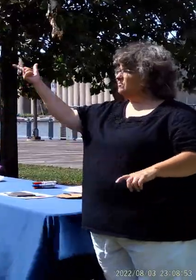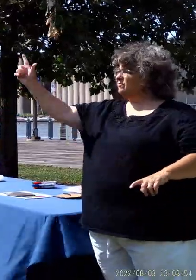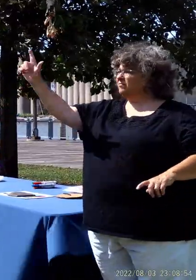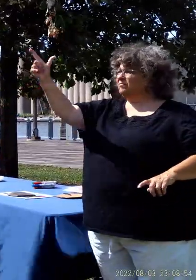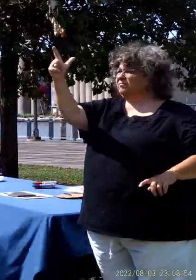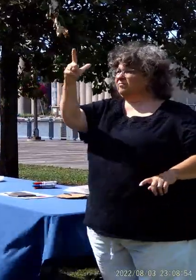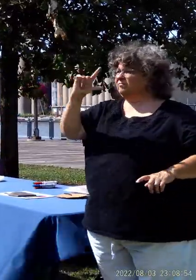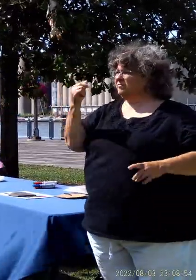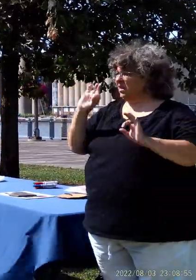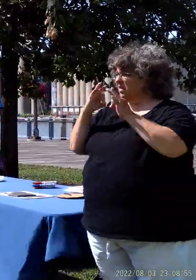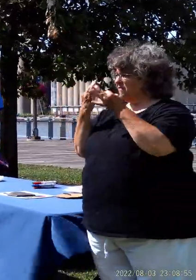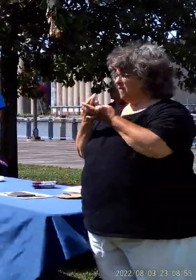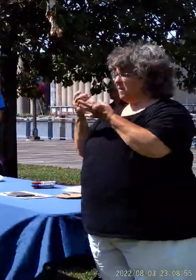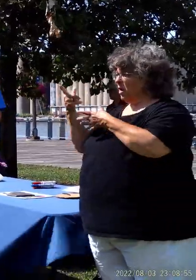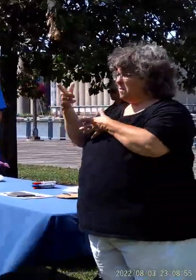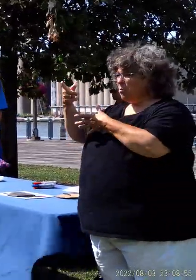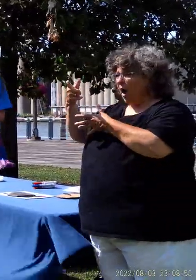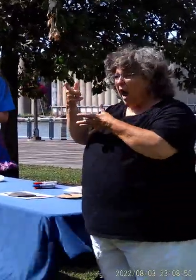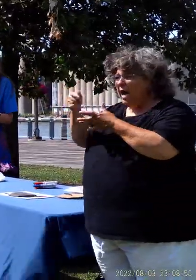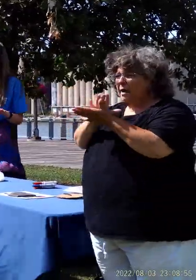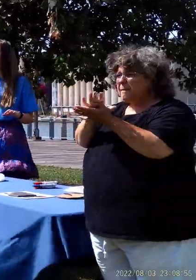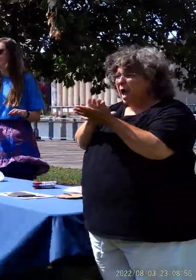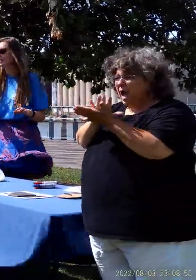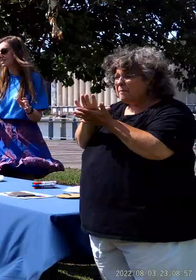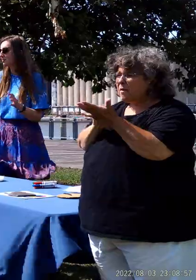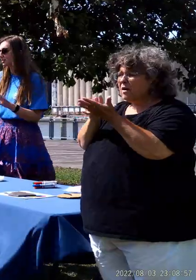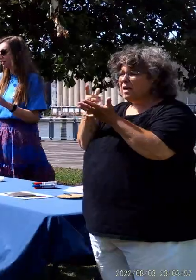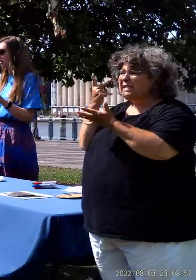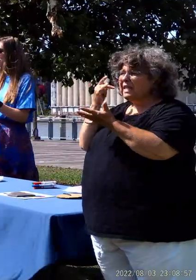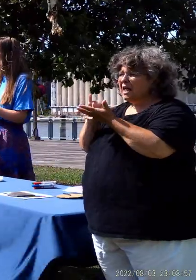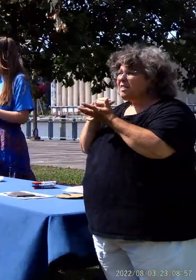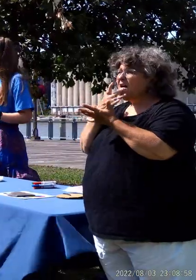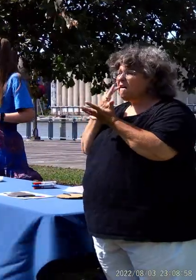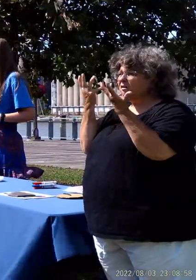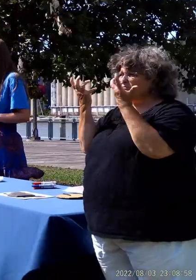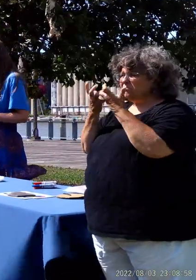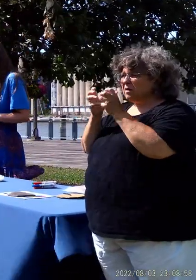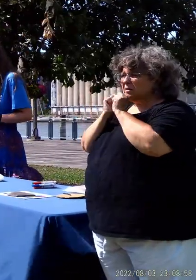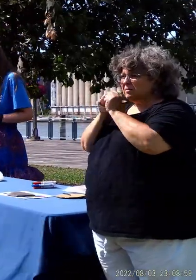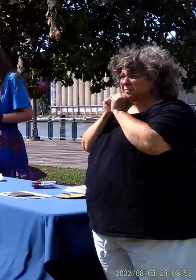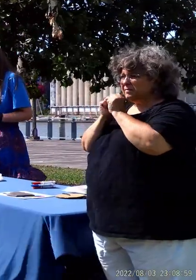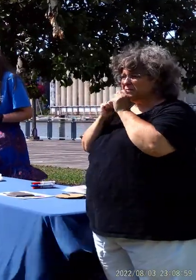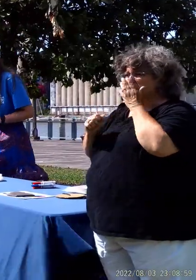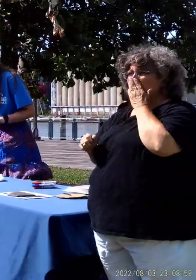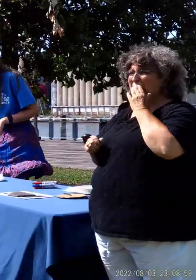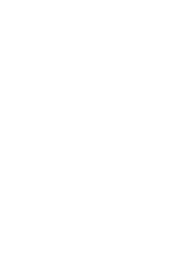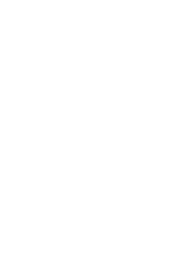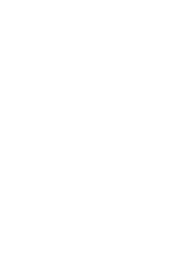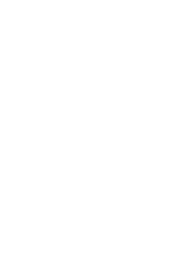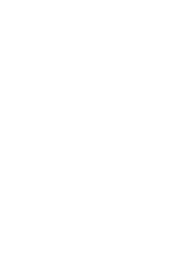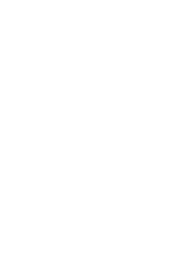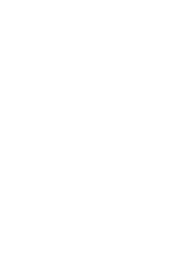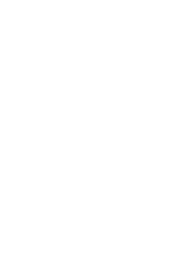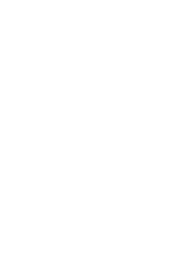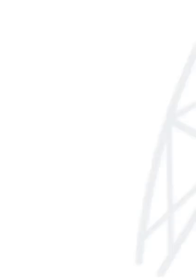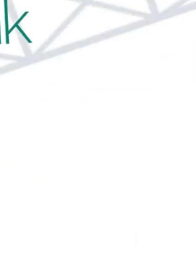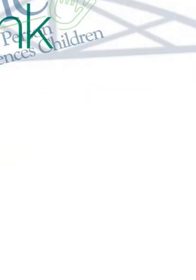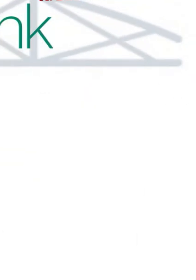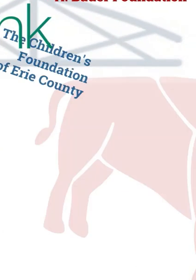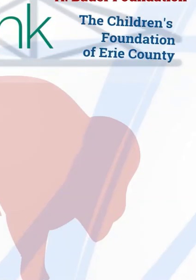bottles between the families, you can spray the coffee filters, and you can see those colors start to blend together.